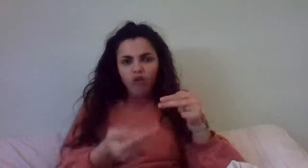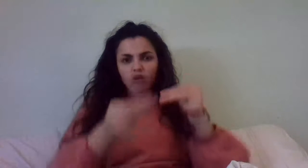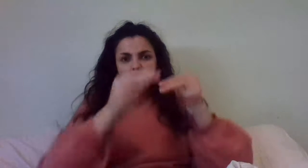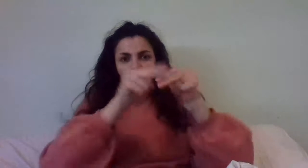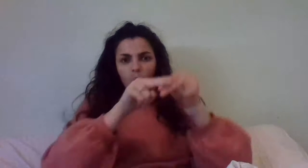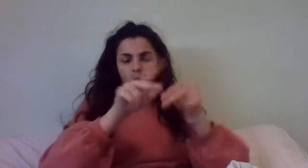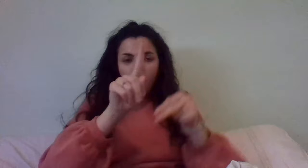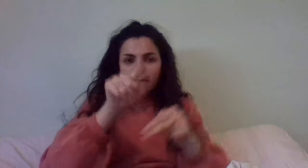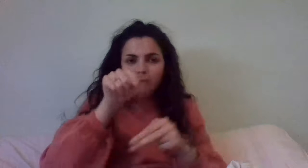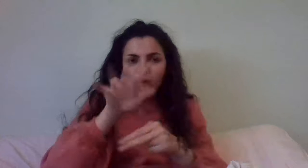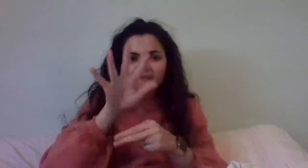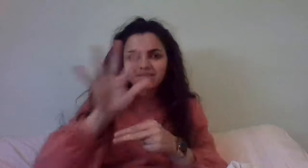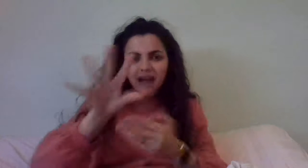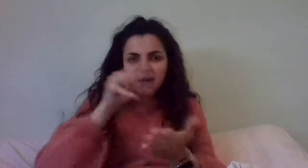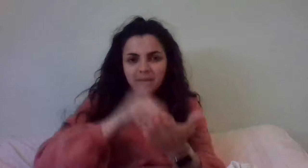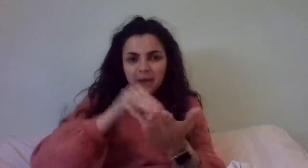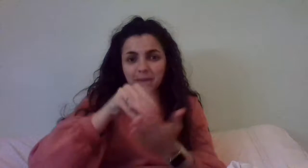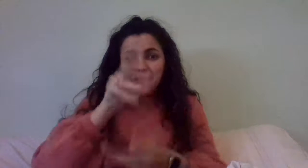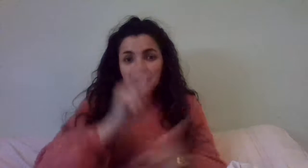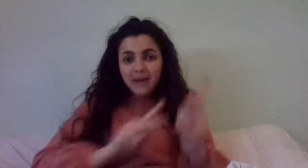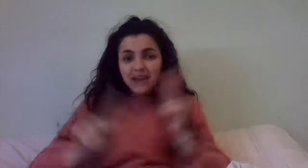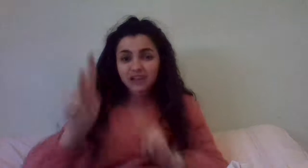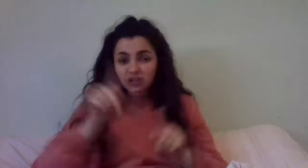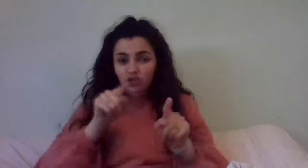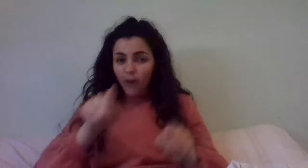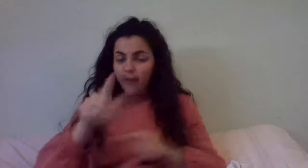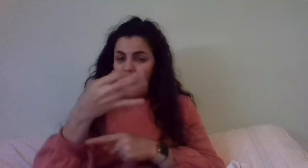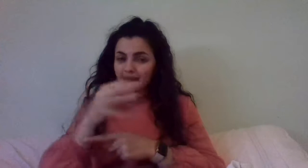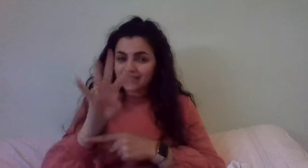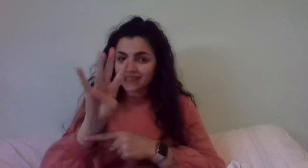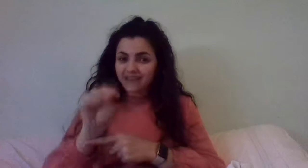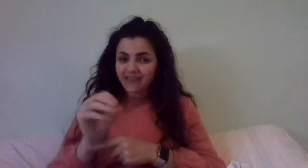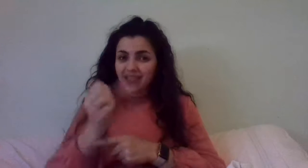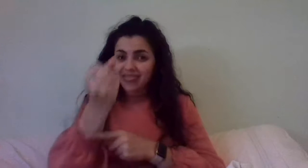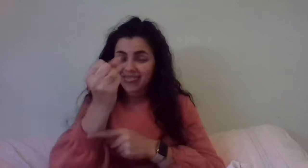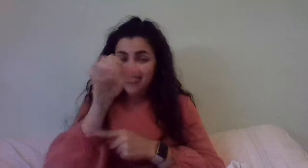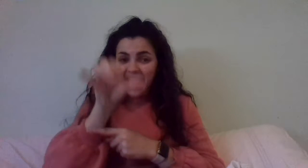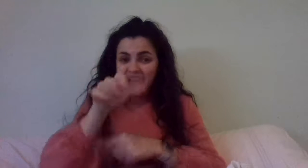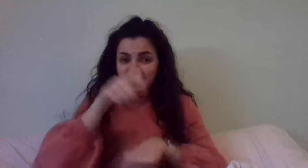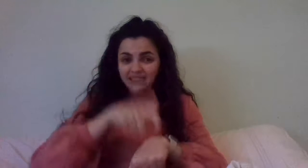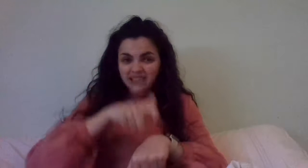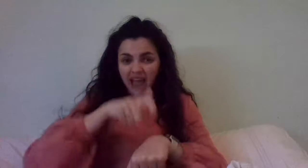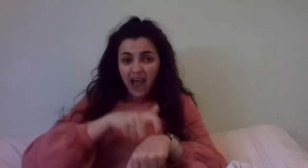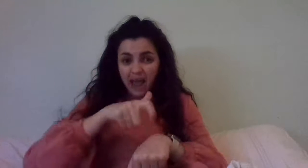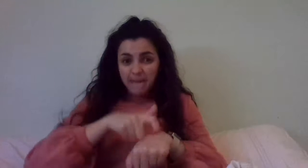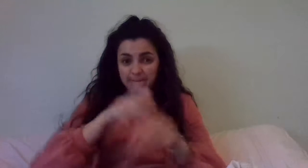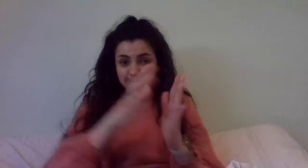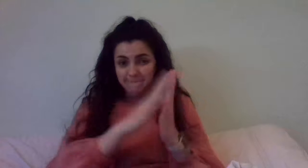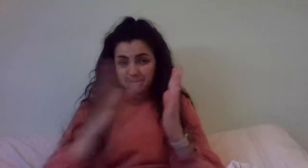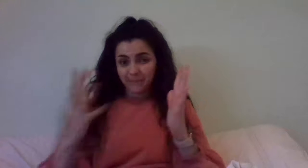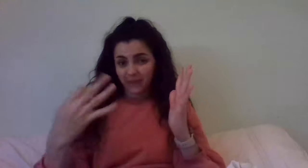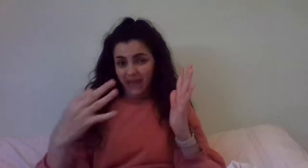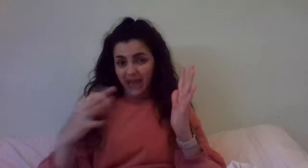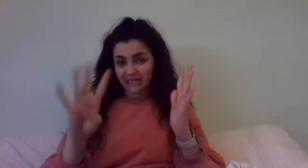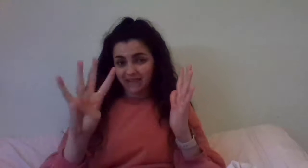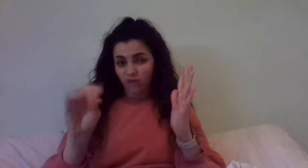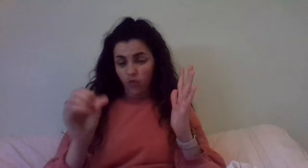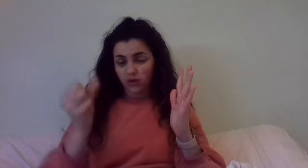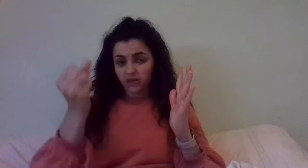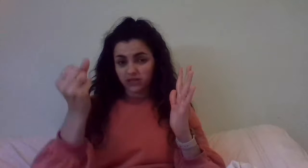in the decade of the 1940s, which is the decade, of course, that begins with this series of art. If you jump down in